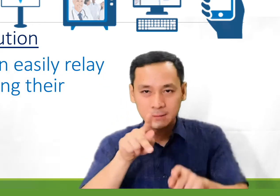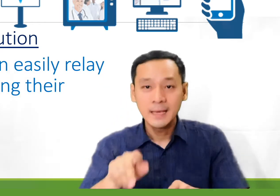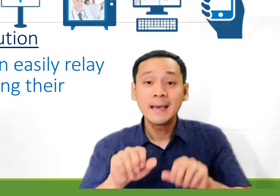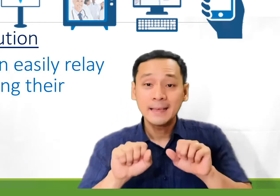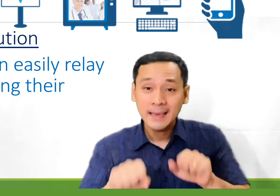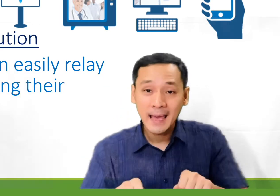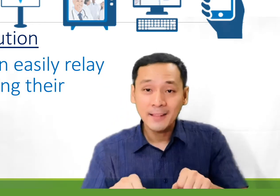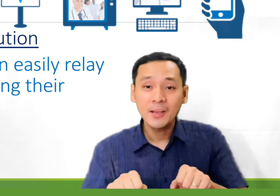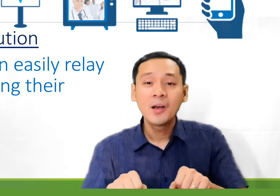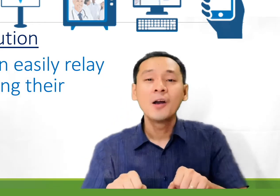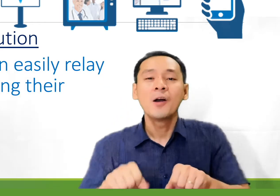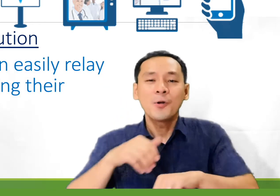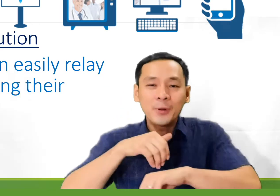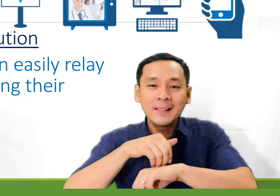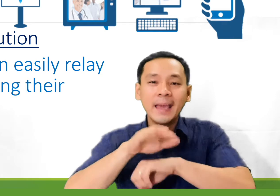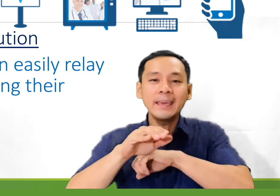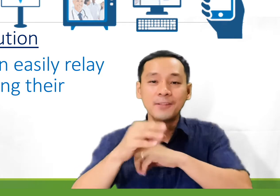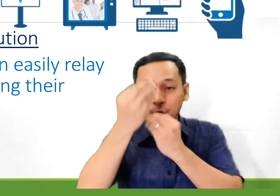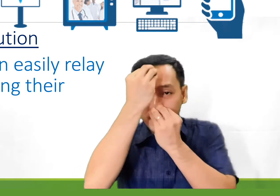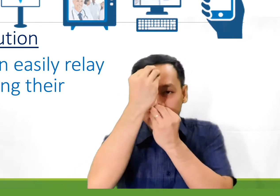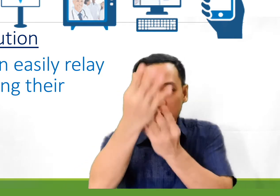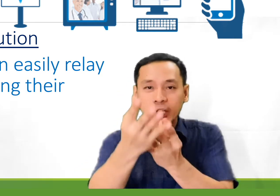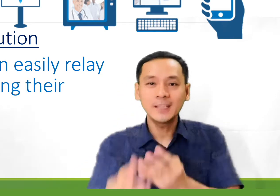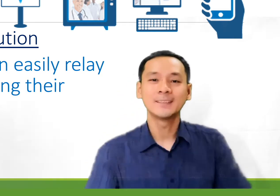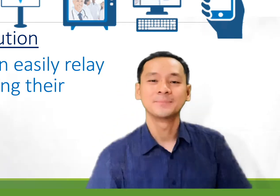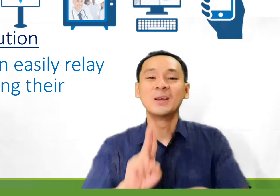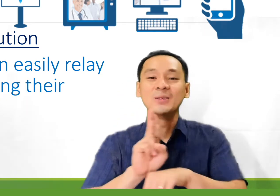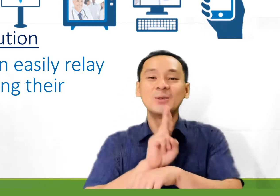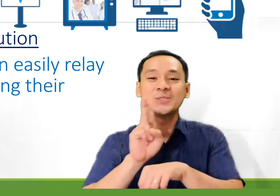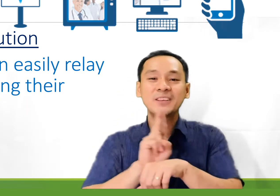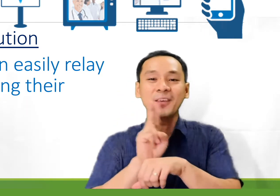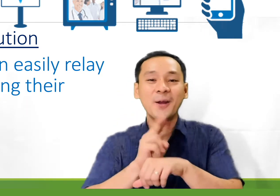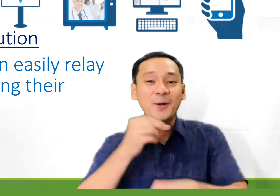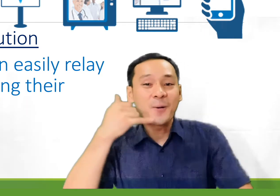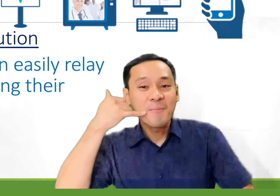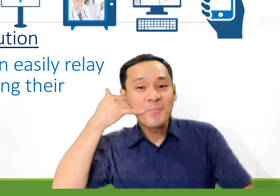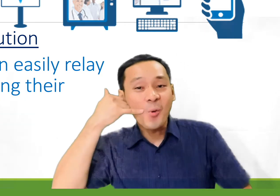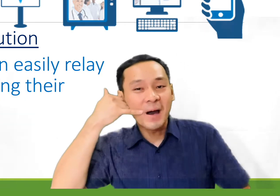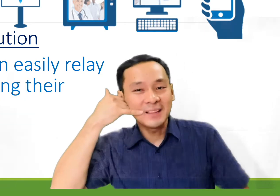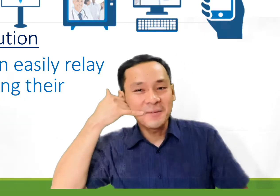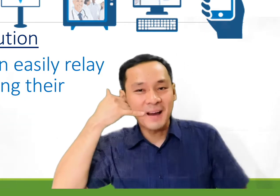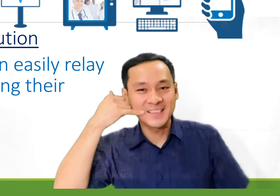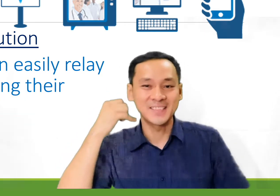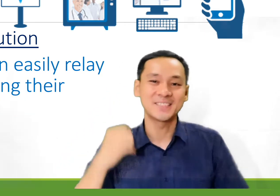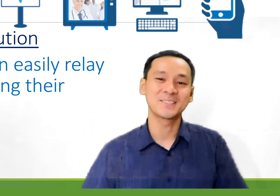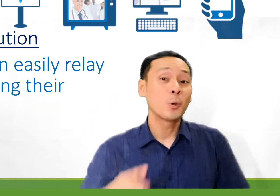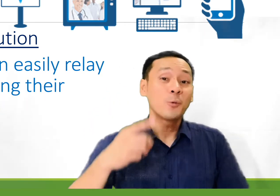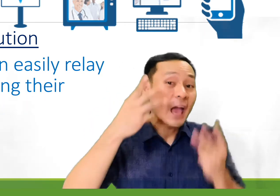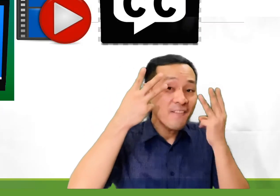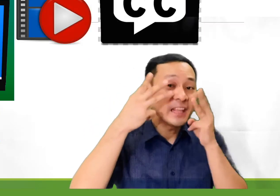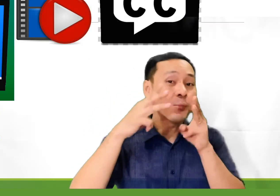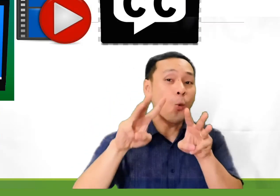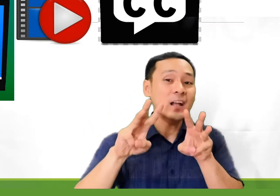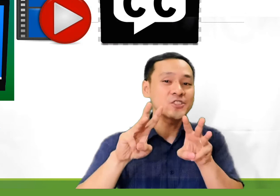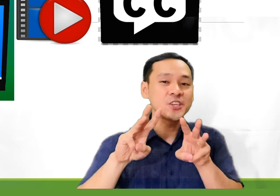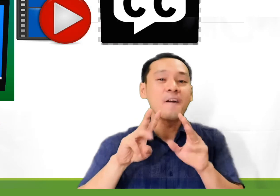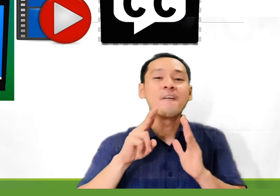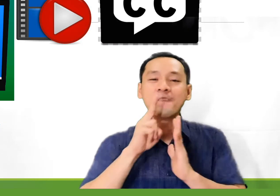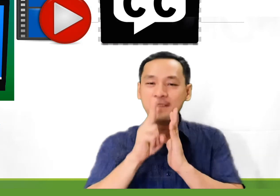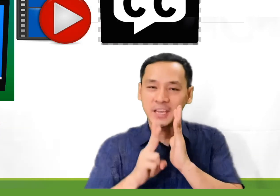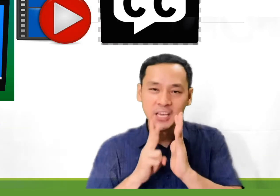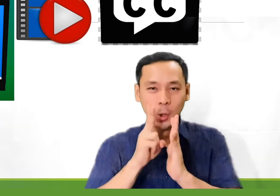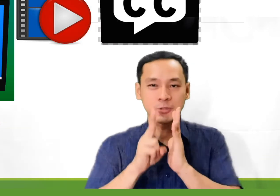people can relay information using their mobile devices. When we have them